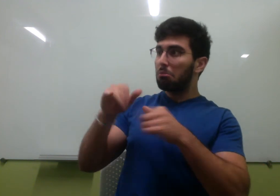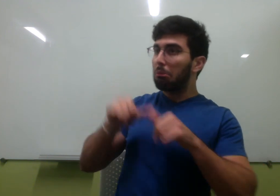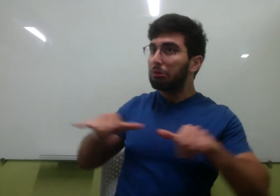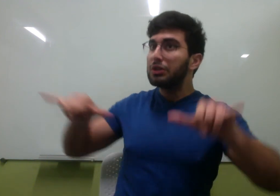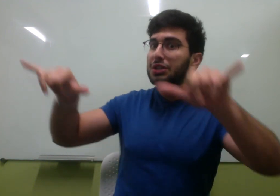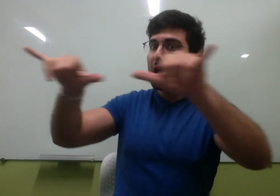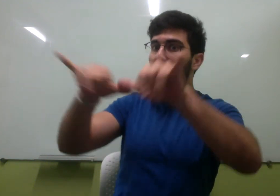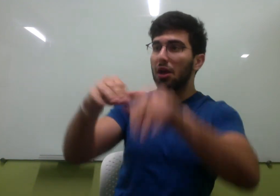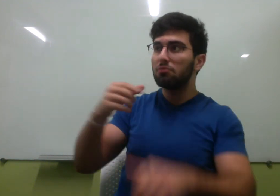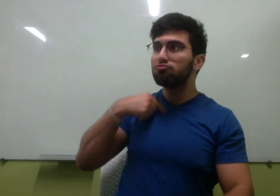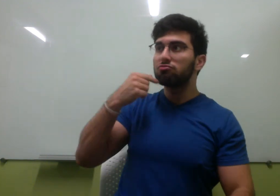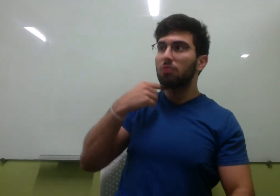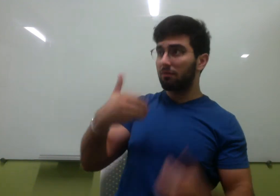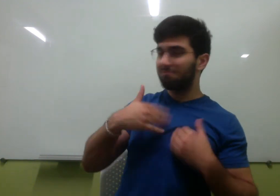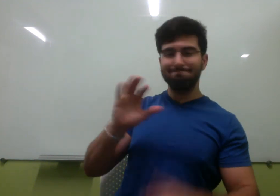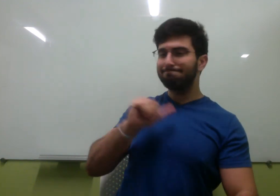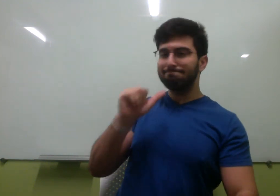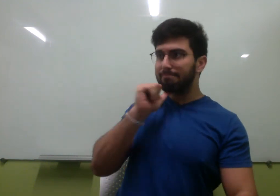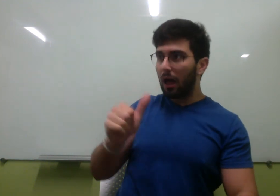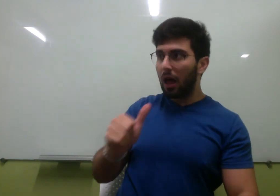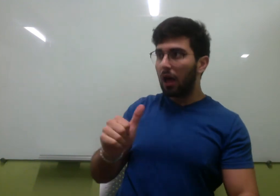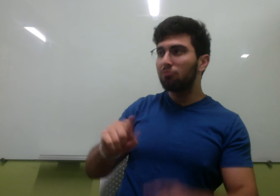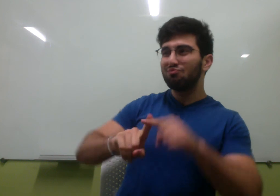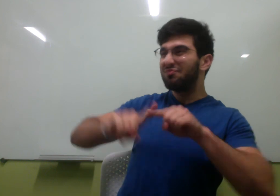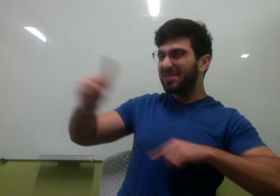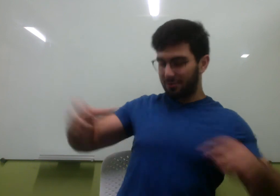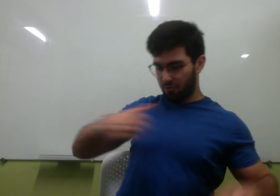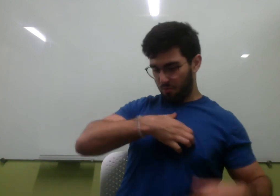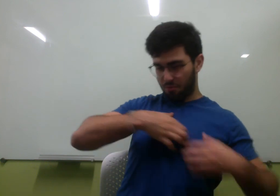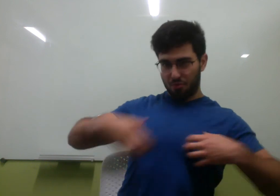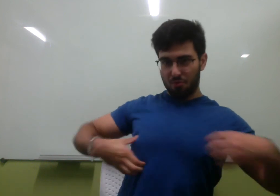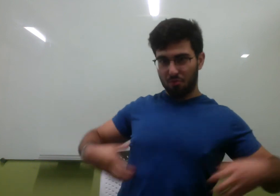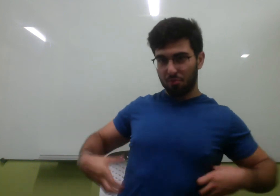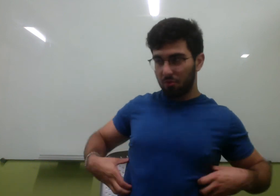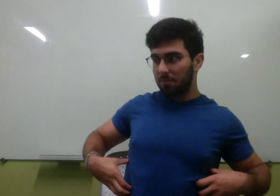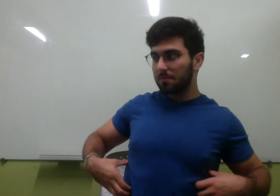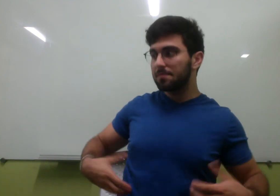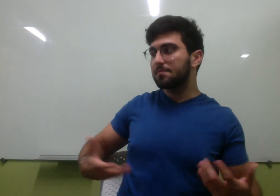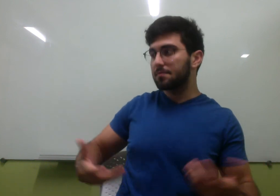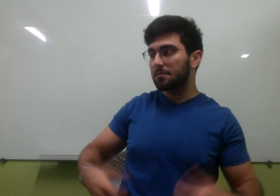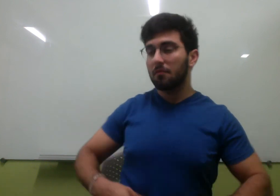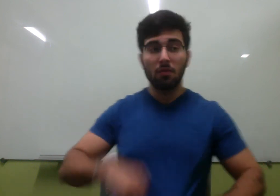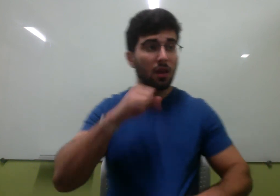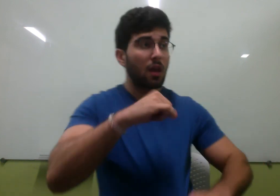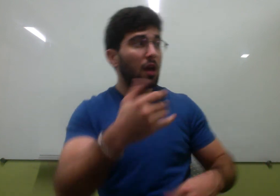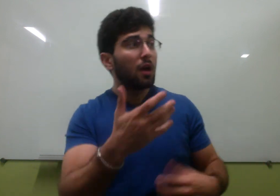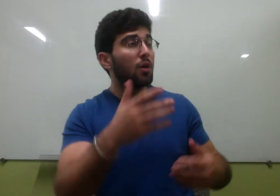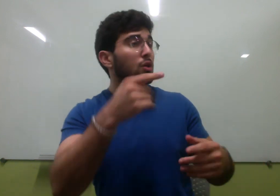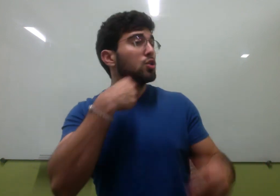eat, they're going to have a different sort of pattern going on, and then each one is unique unto itself. Right. So in